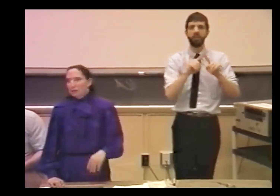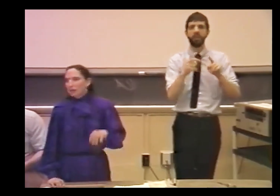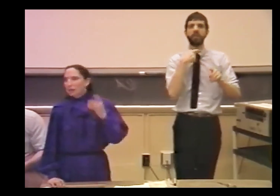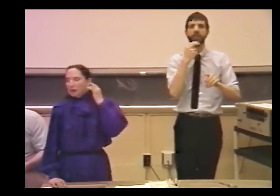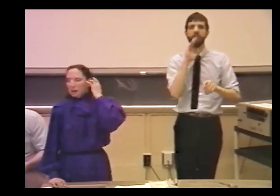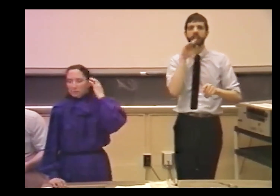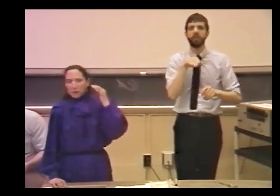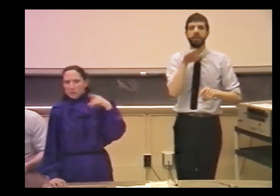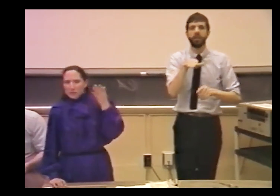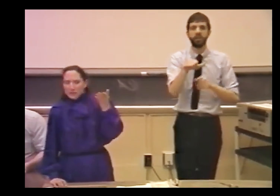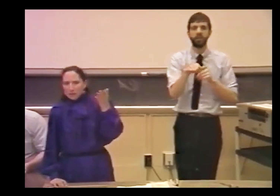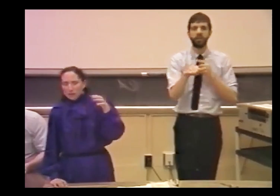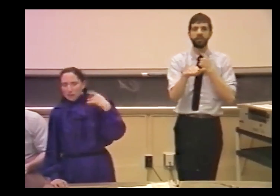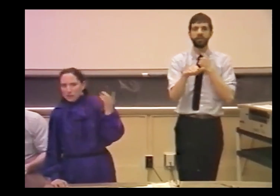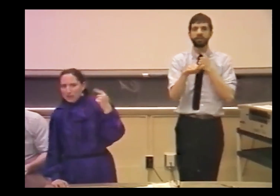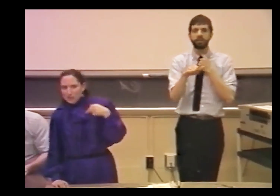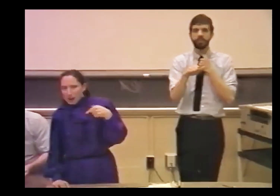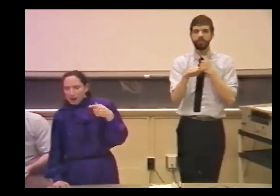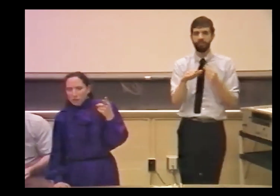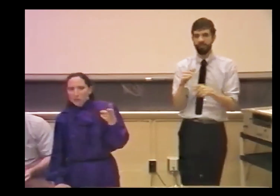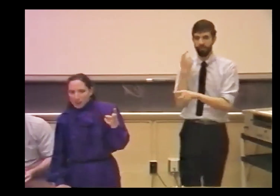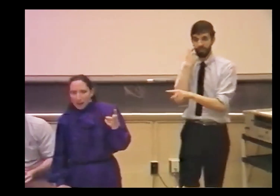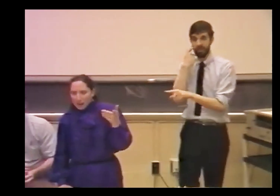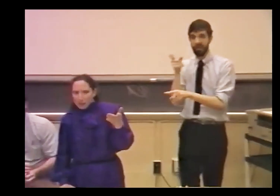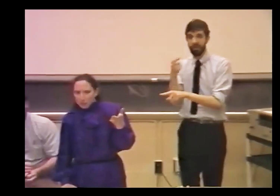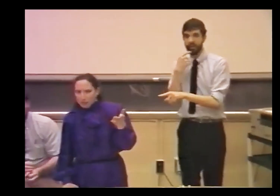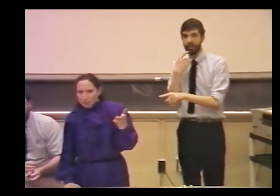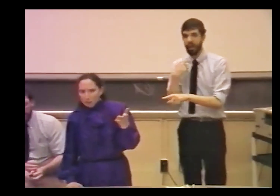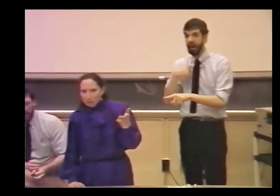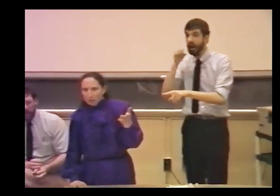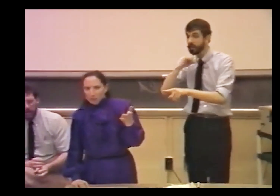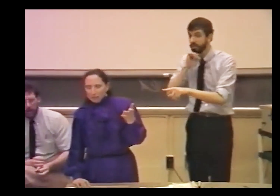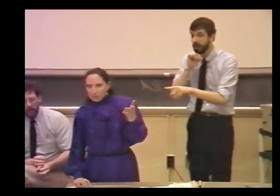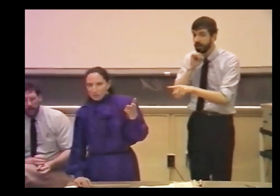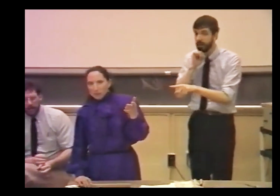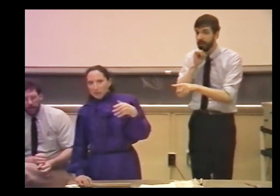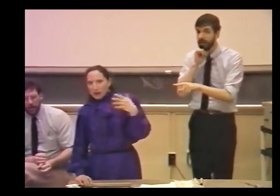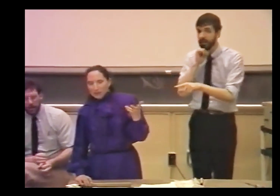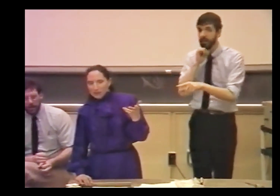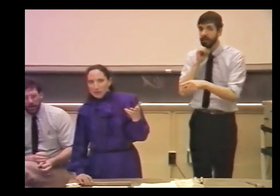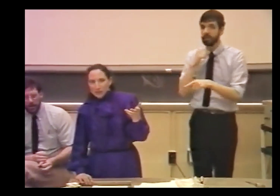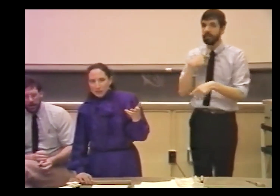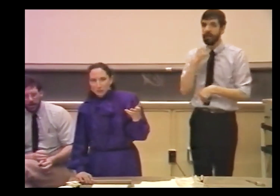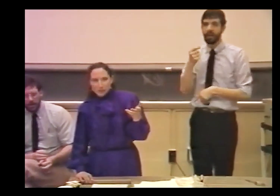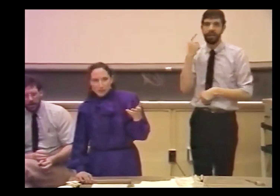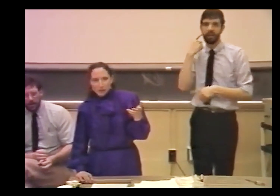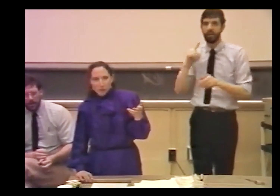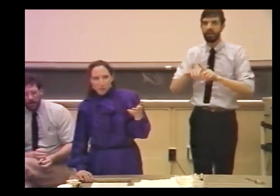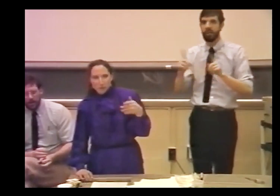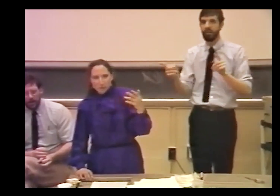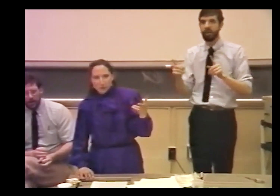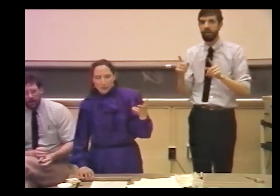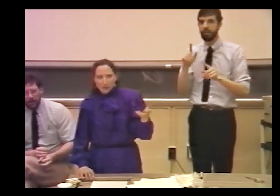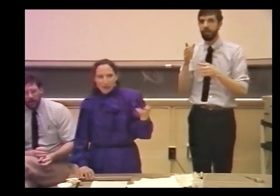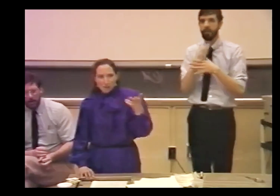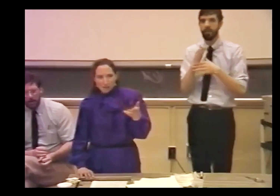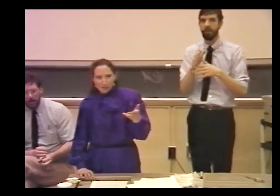I'm hearing the word. Well, just now you said ice cream, so I didn't hear any difference in tone between the first example and the